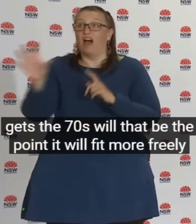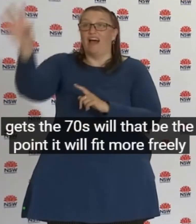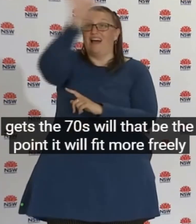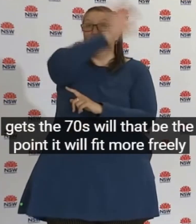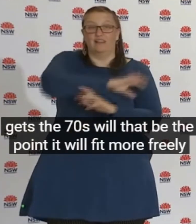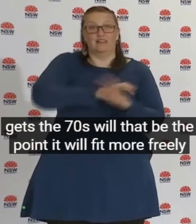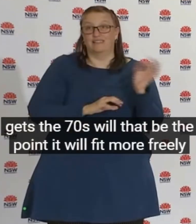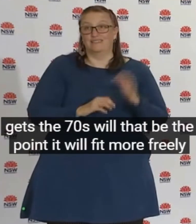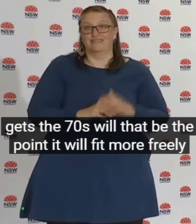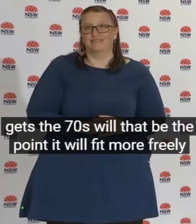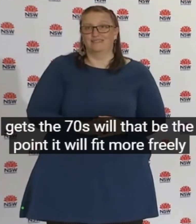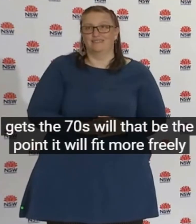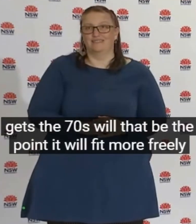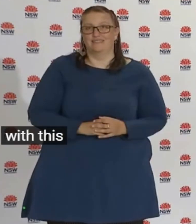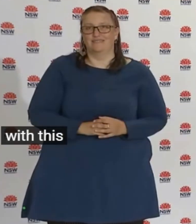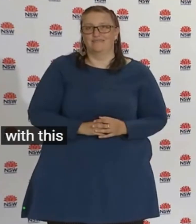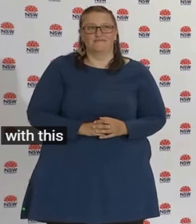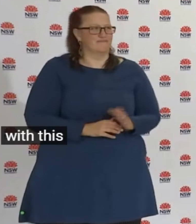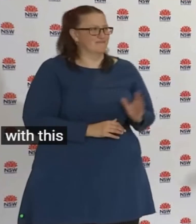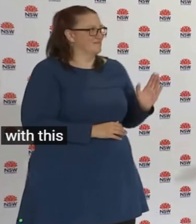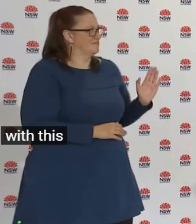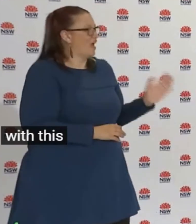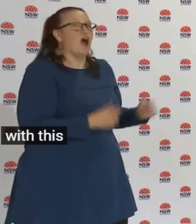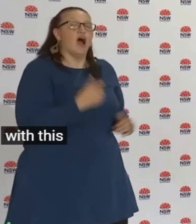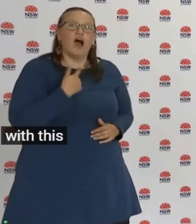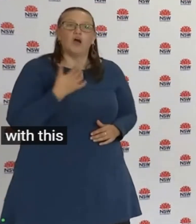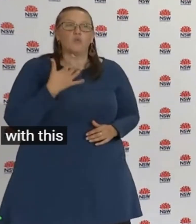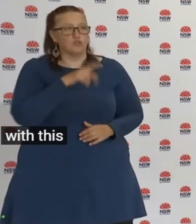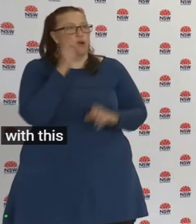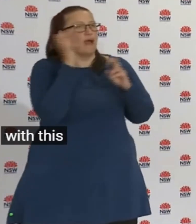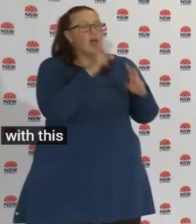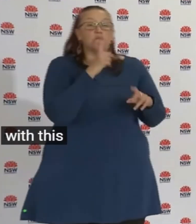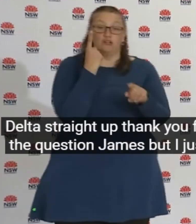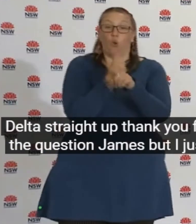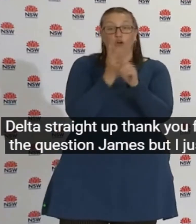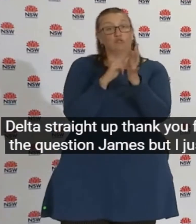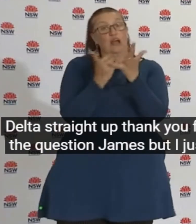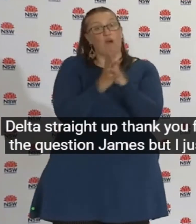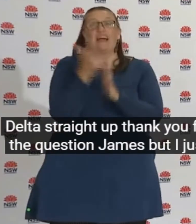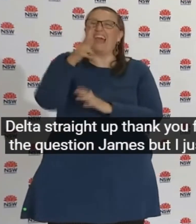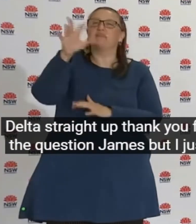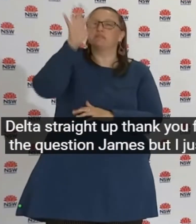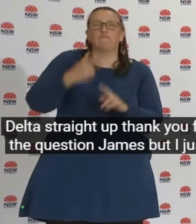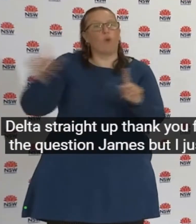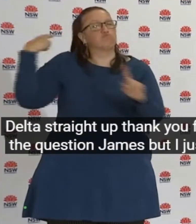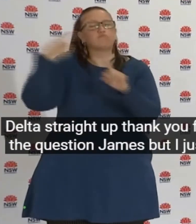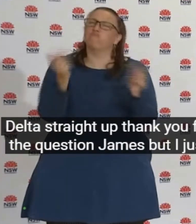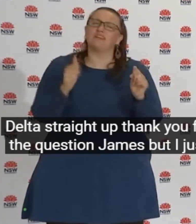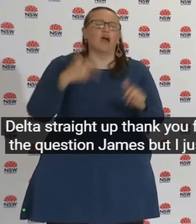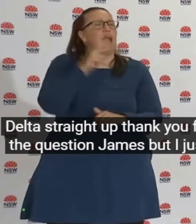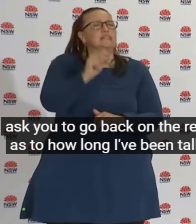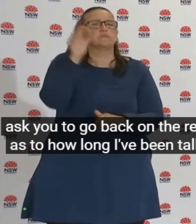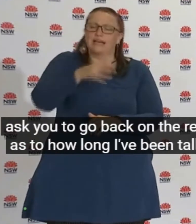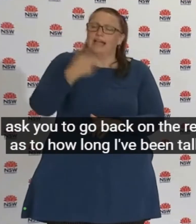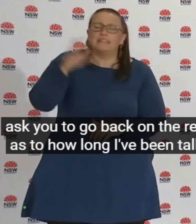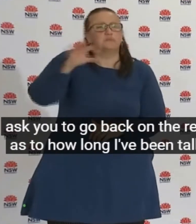James, but I just ask you to go back on the record as to how long I've been talking about the 80% figure in New South Wales for. It's been on the record for some time